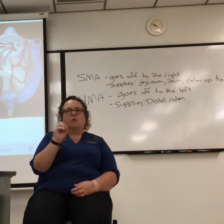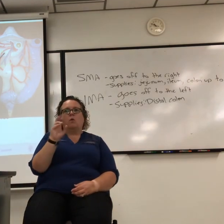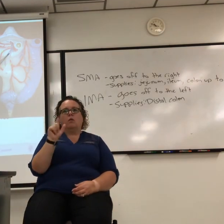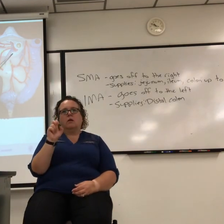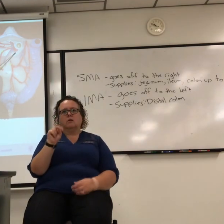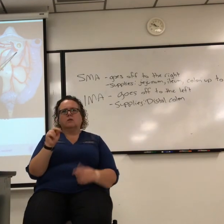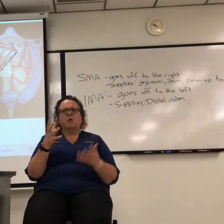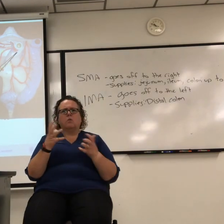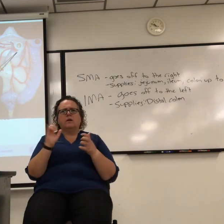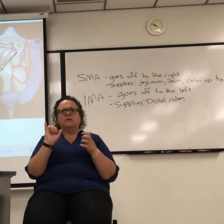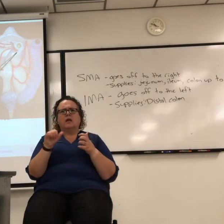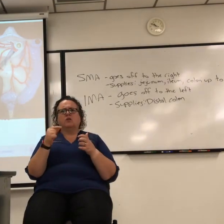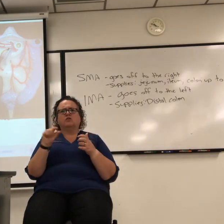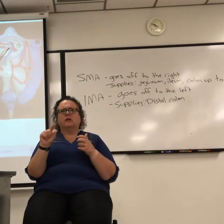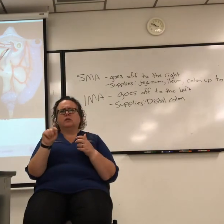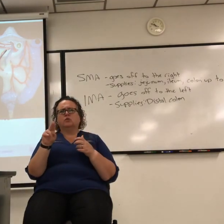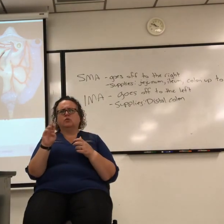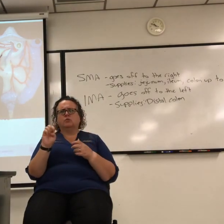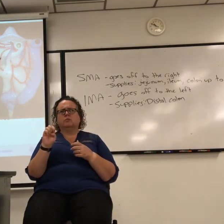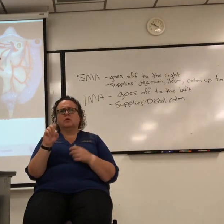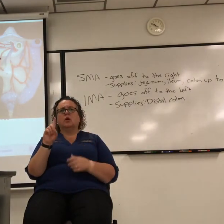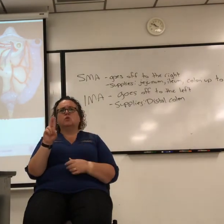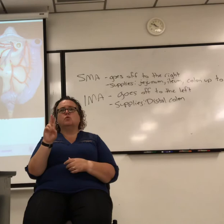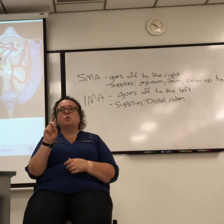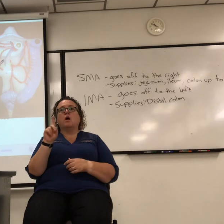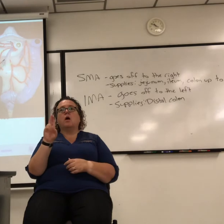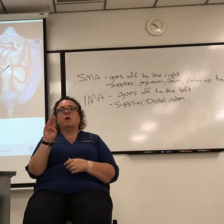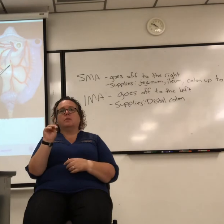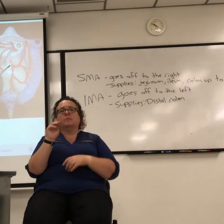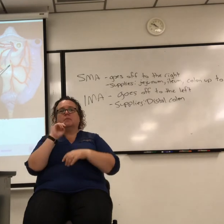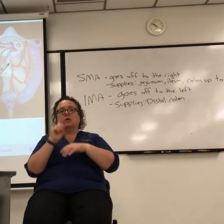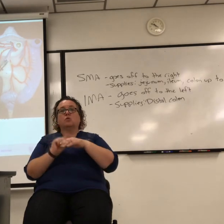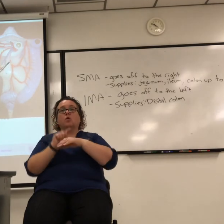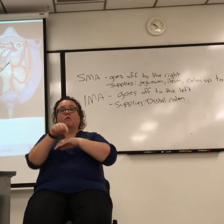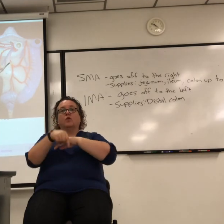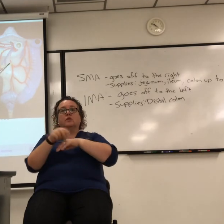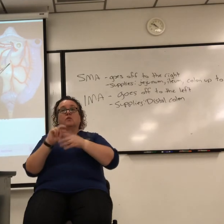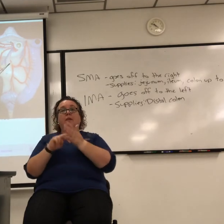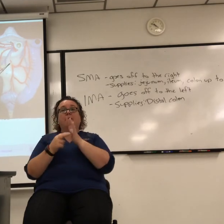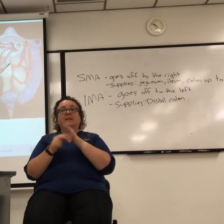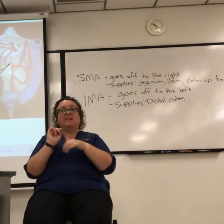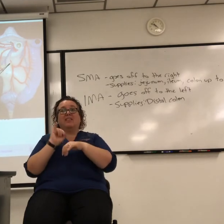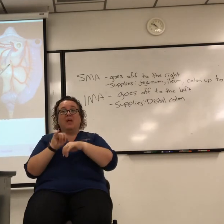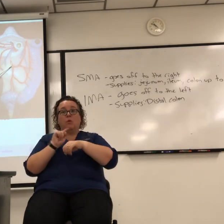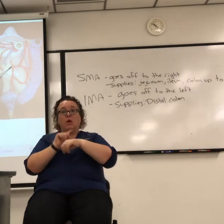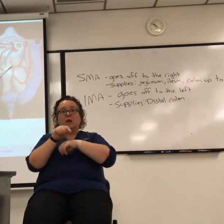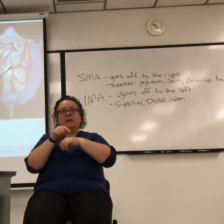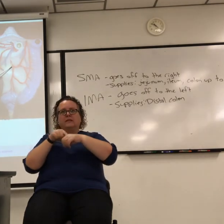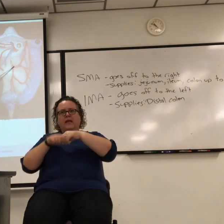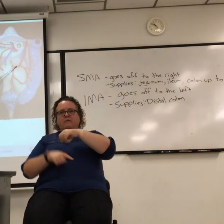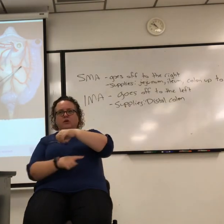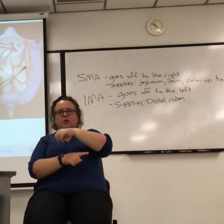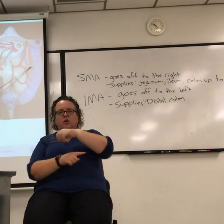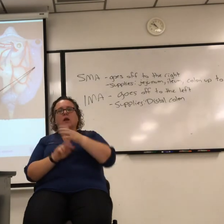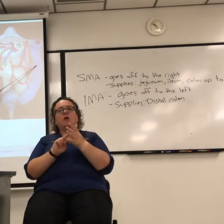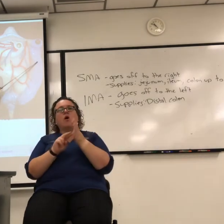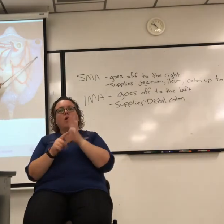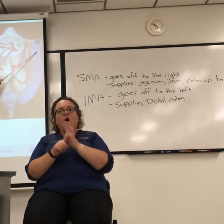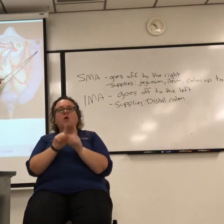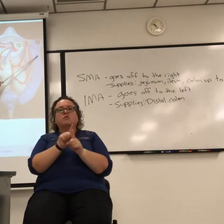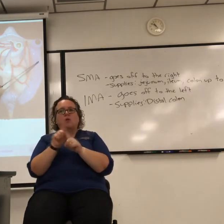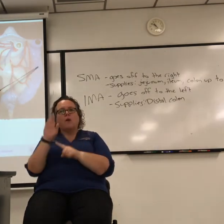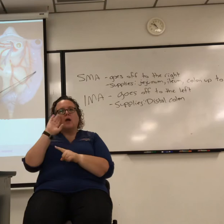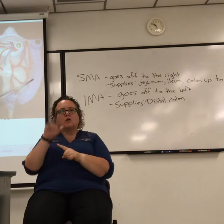tube? Duodenum, it goes over it. So therefore, I deduce that one is inferior, and also I know it supplies blood